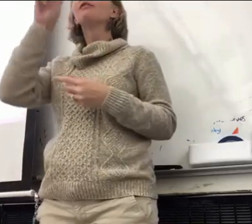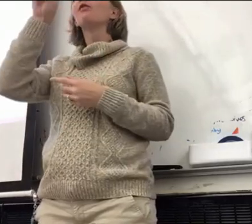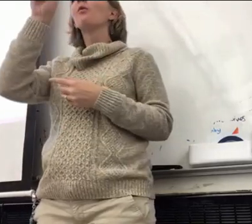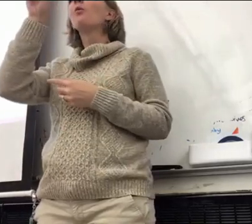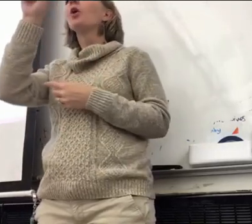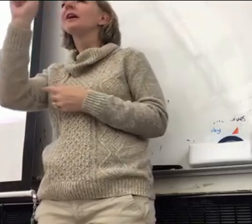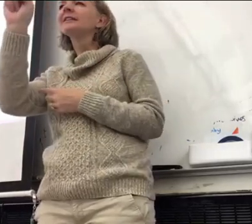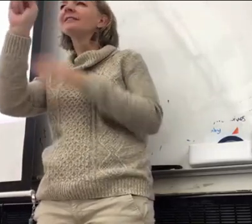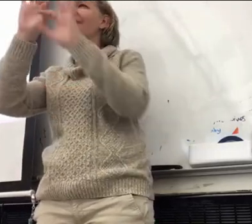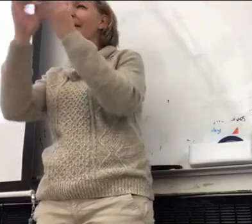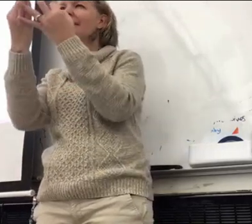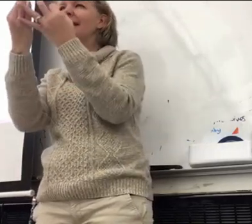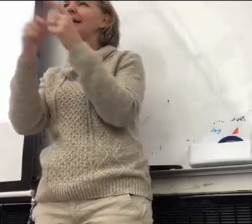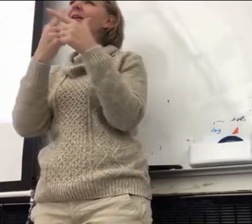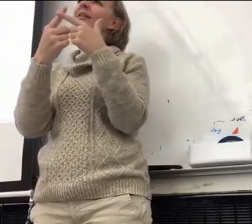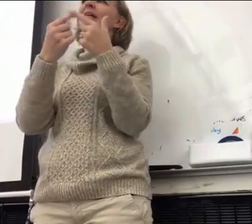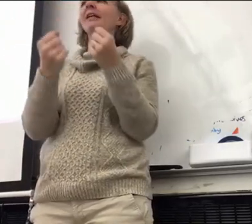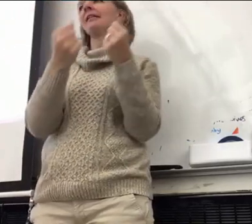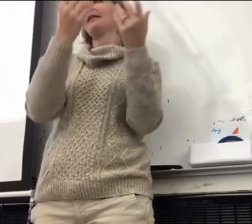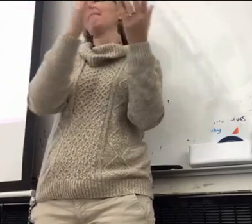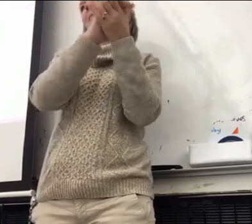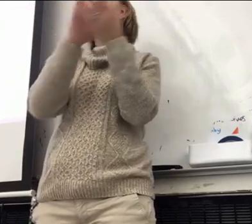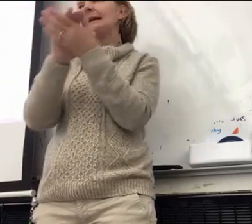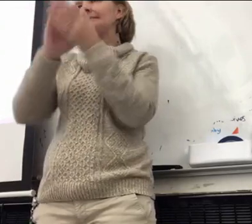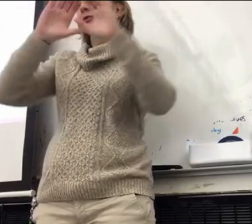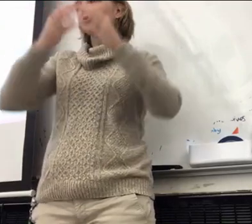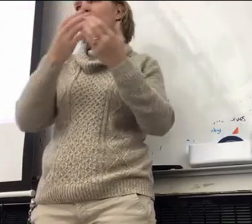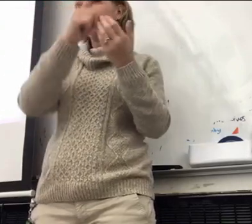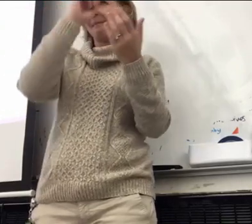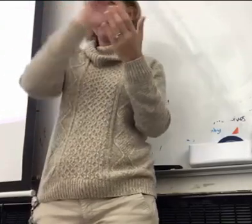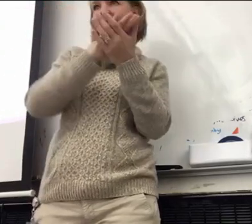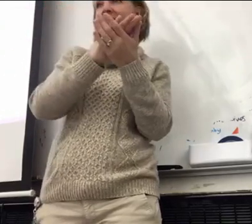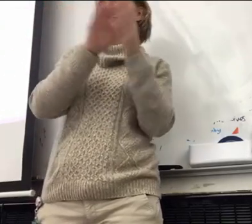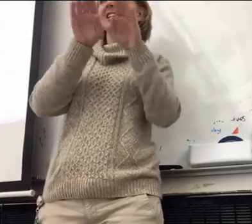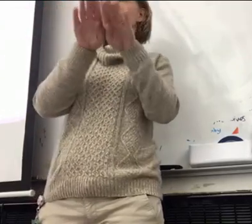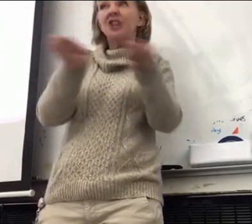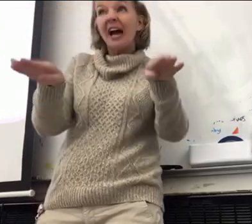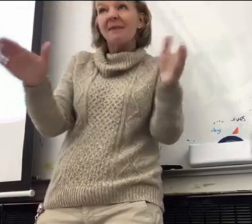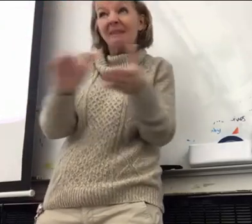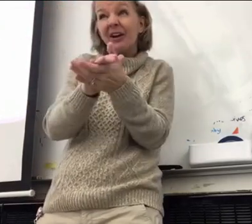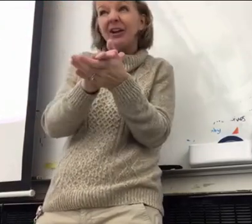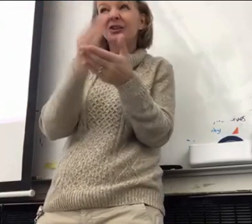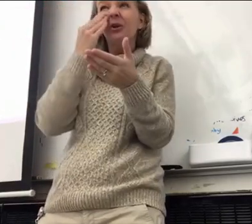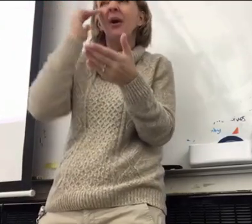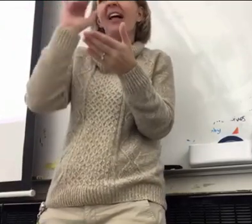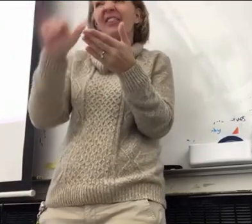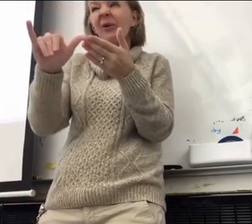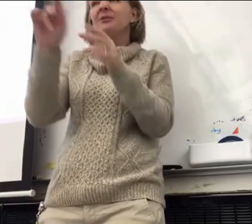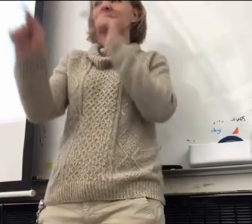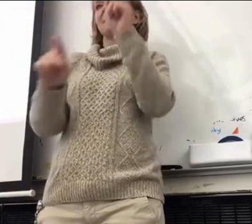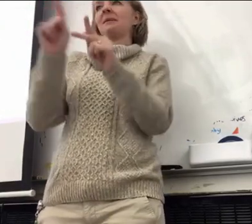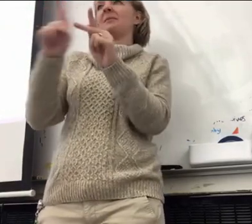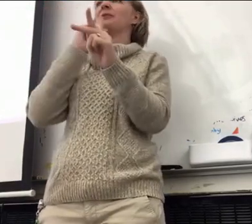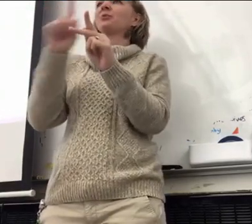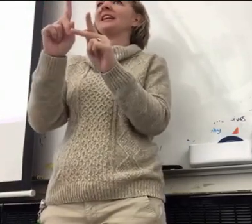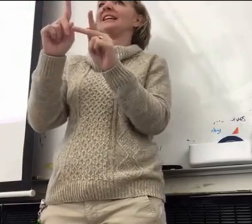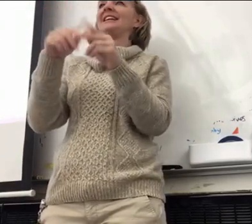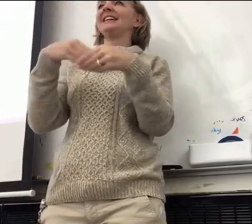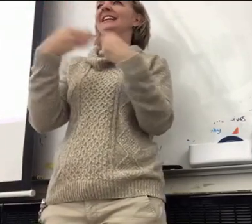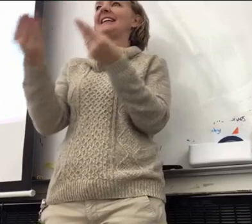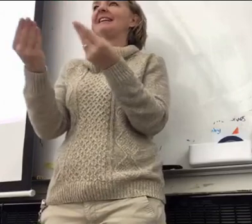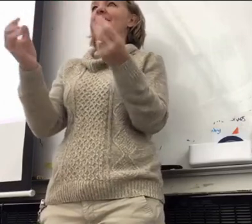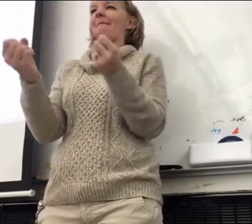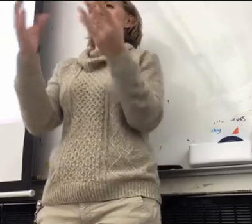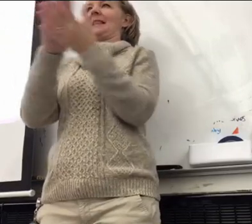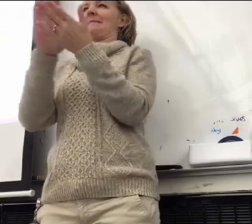Warren's, or you've heard of the polygamist group that believes in child marriage and things like that, those are the ones that kind of give this a really